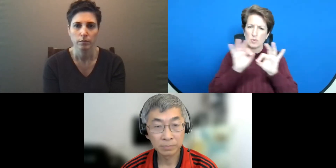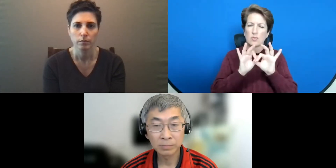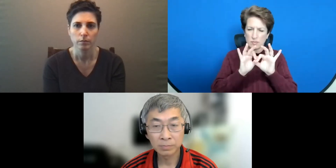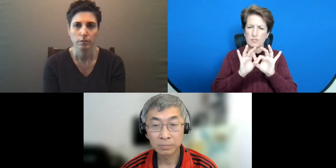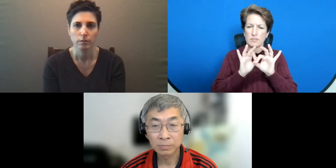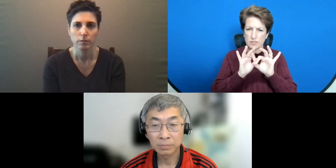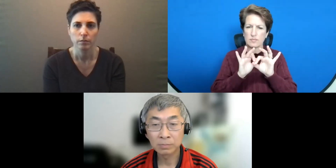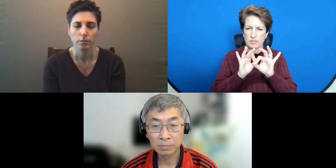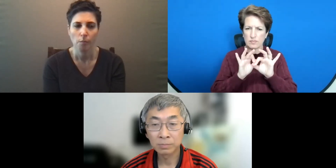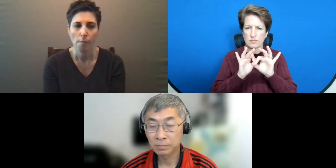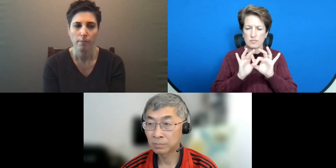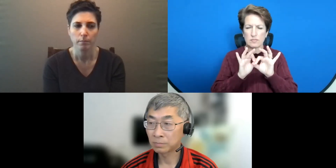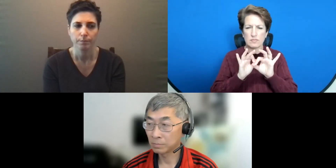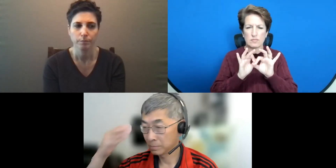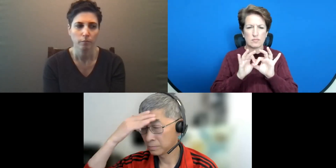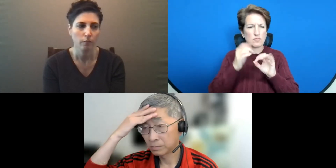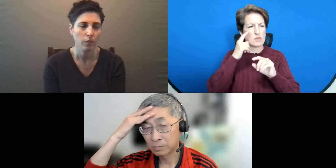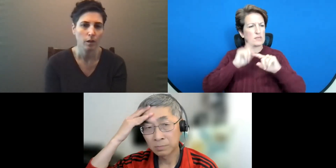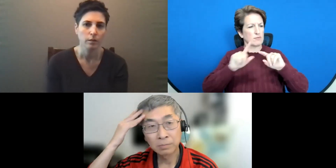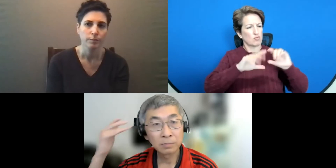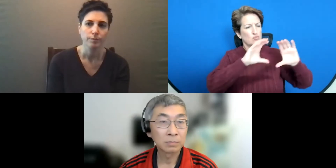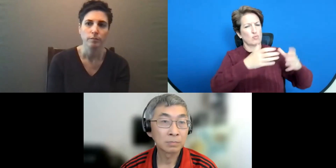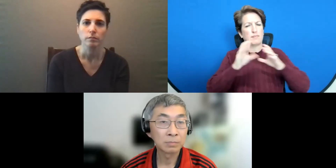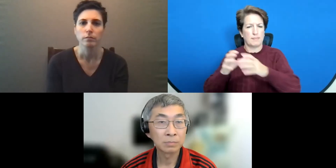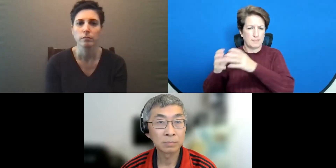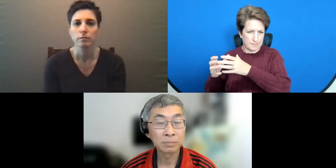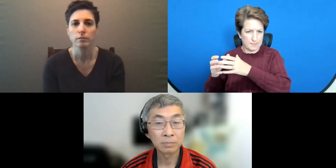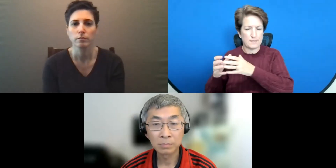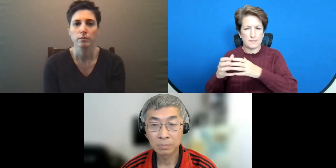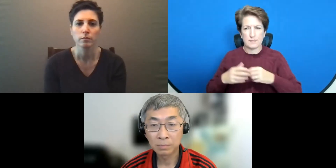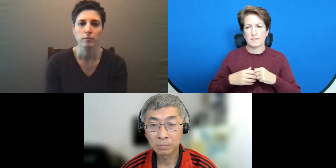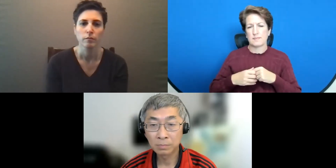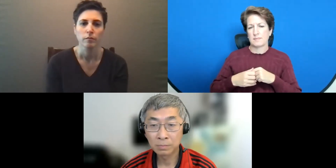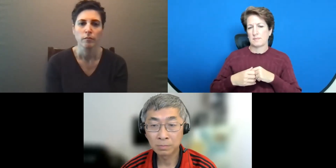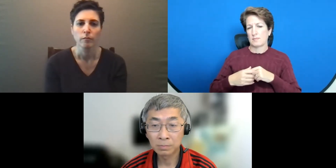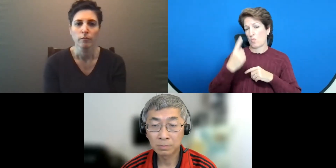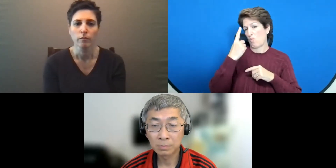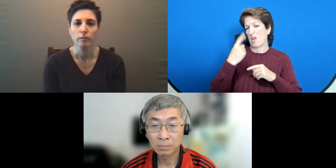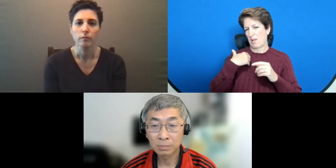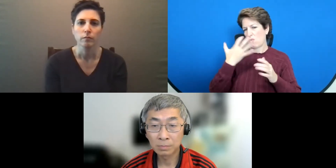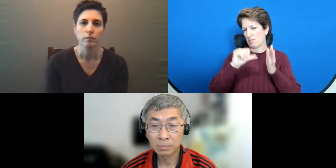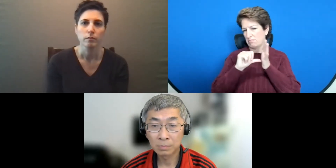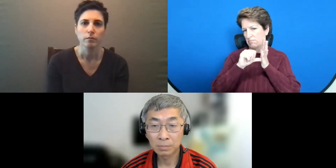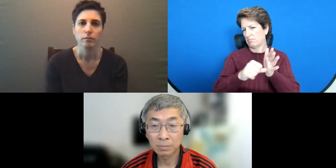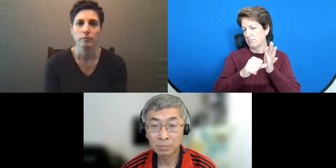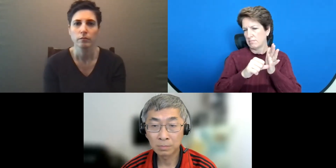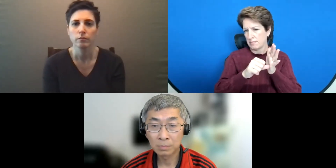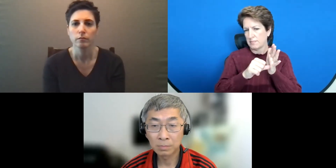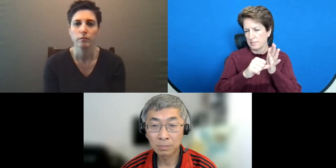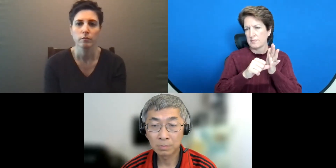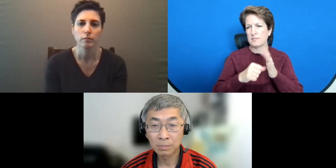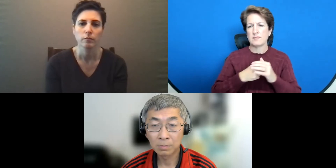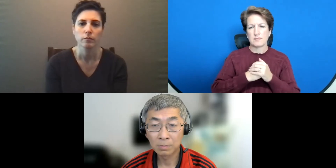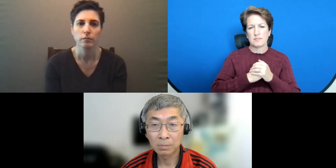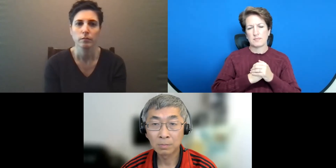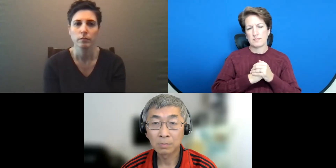many circles. One of the things I'd like to highlight perhaps is we need to